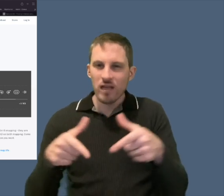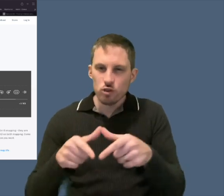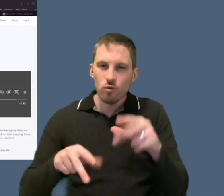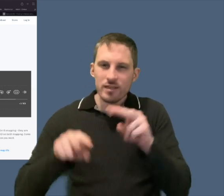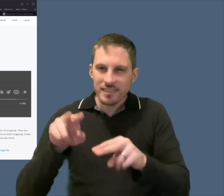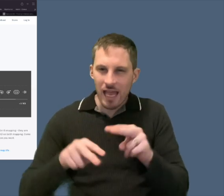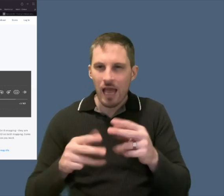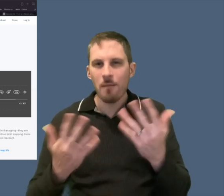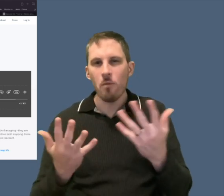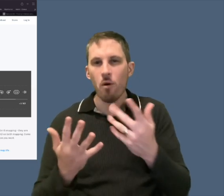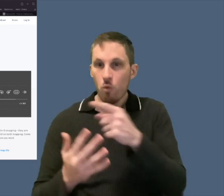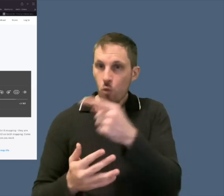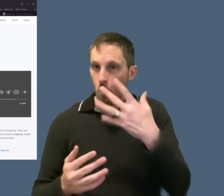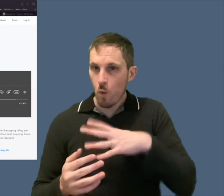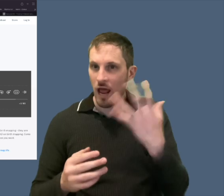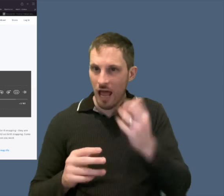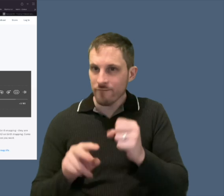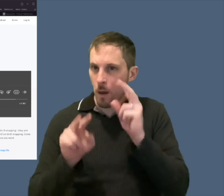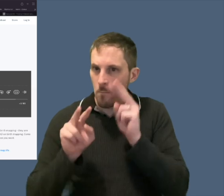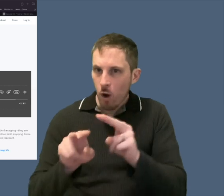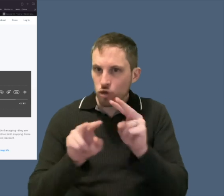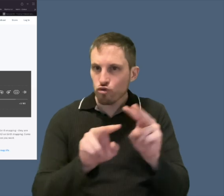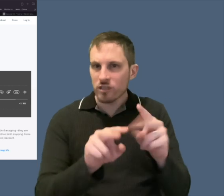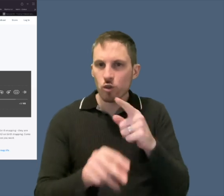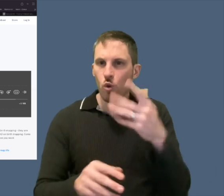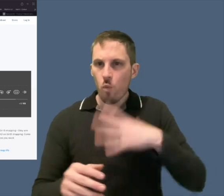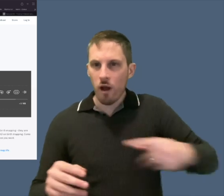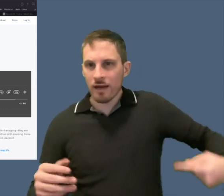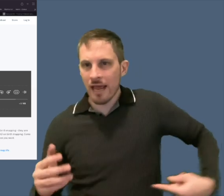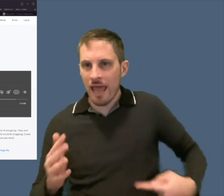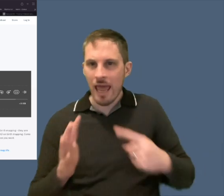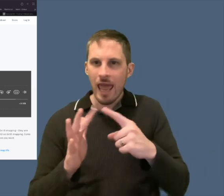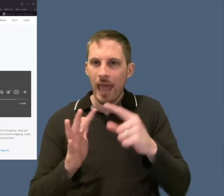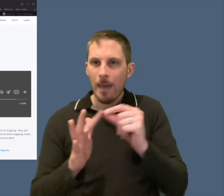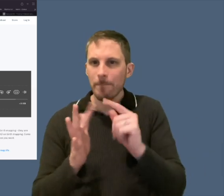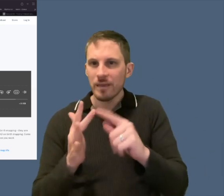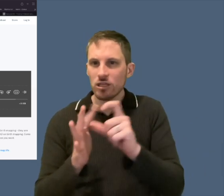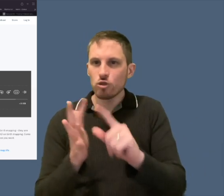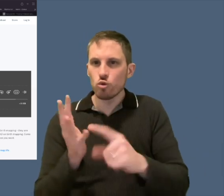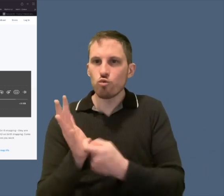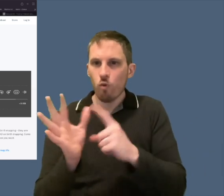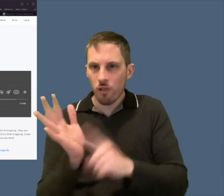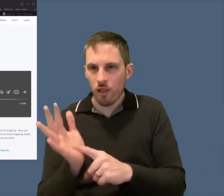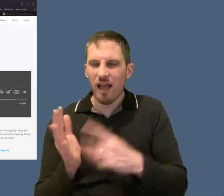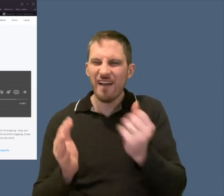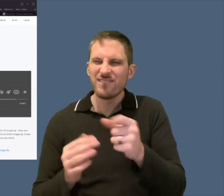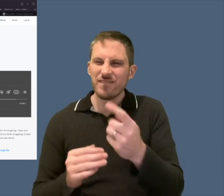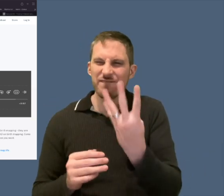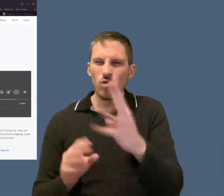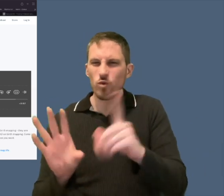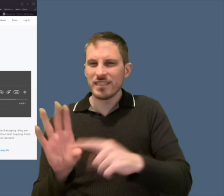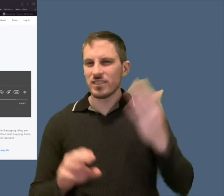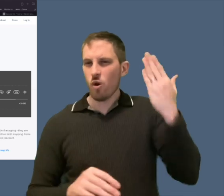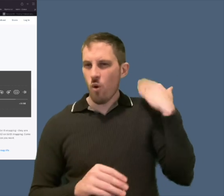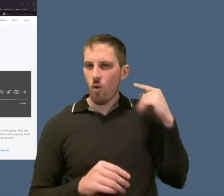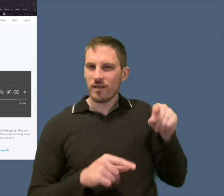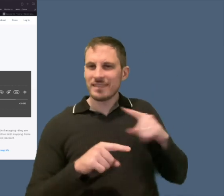or do you want to have monitoring? Do you want an epidural? So we're talking 40 years ago. So it's a slightly different system